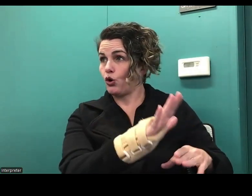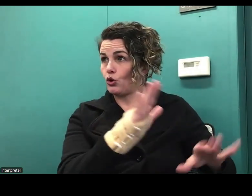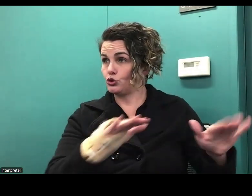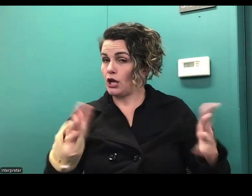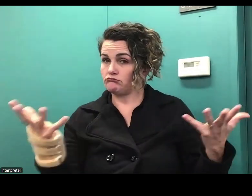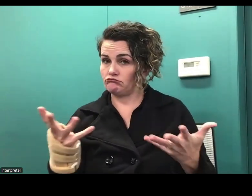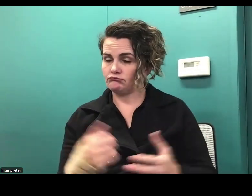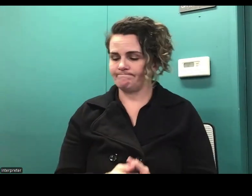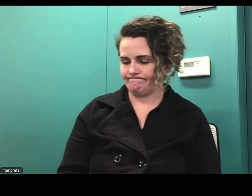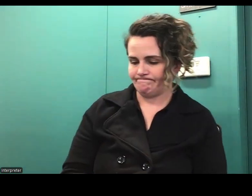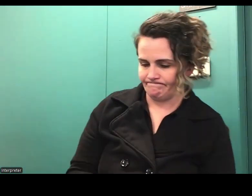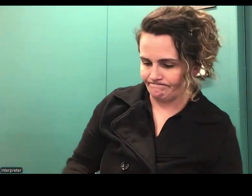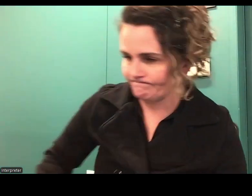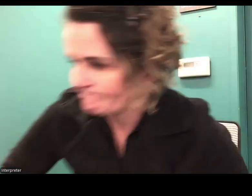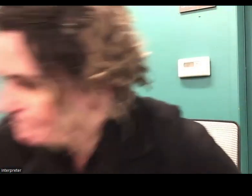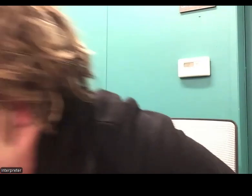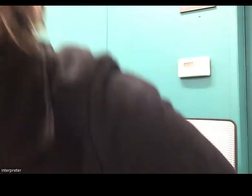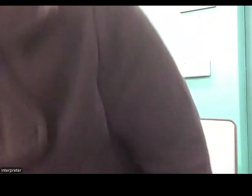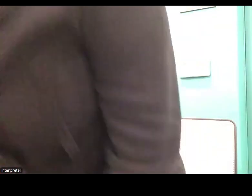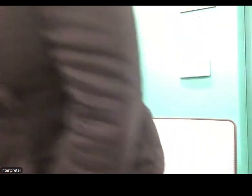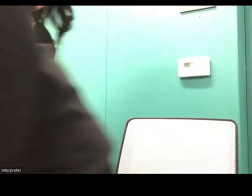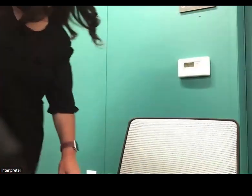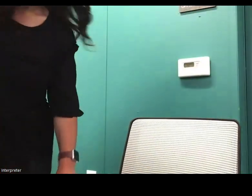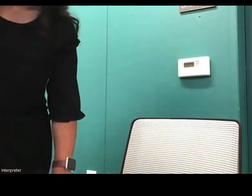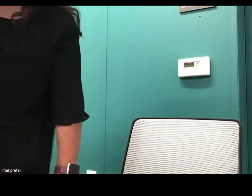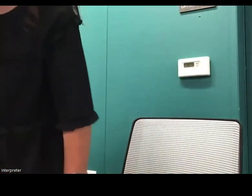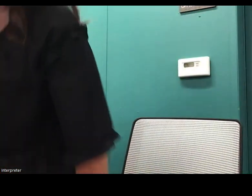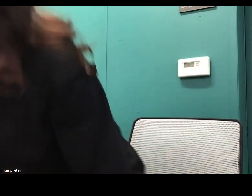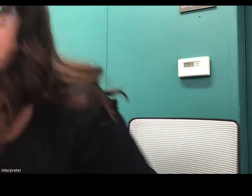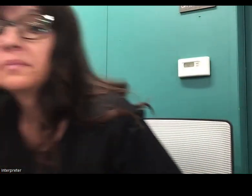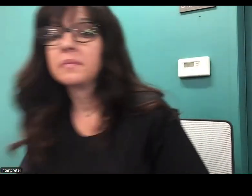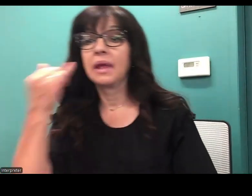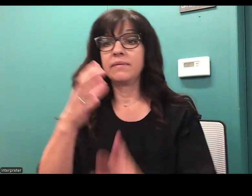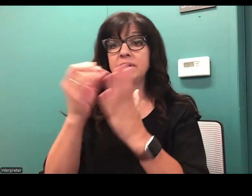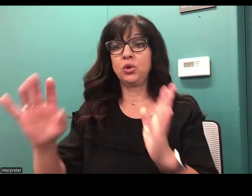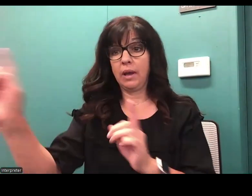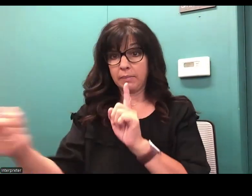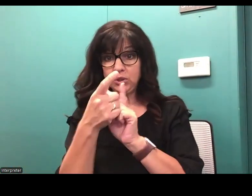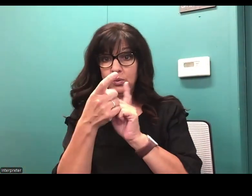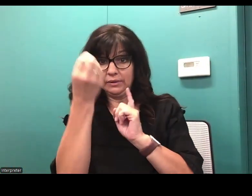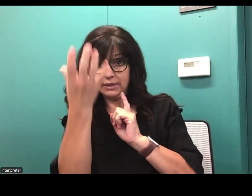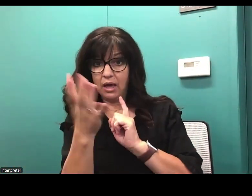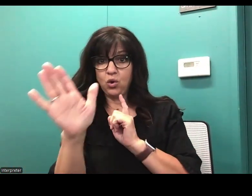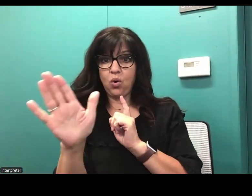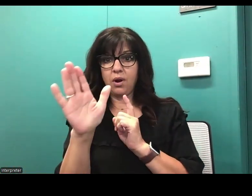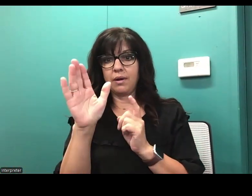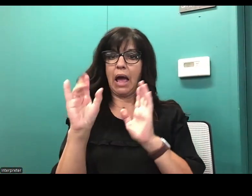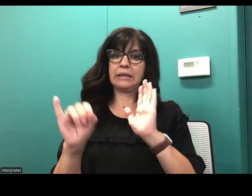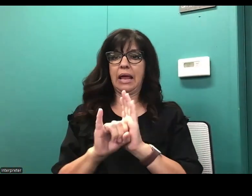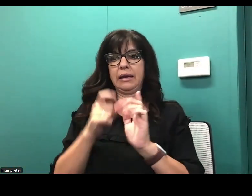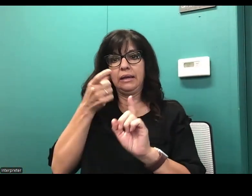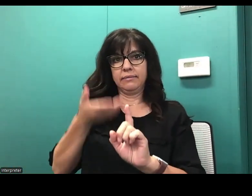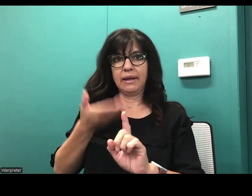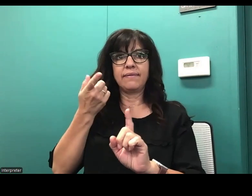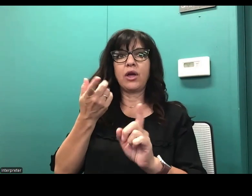advice. If a student comes to you in confidence and says their identity, as far as if they are part